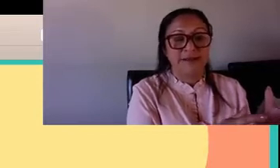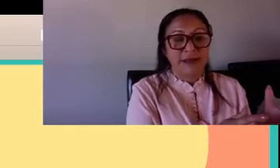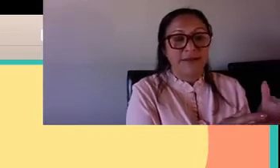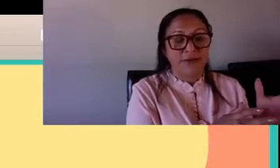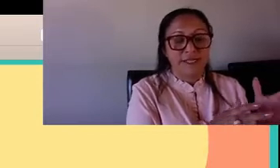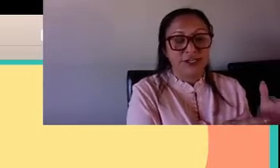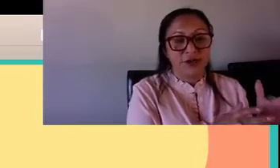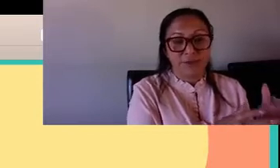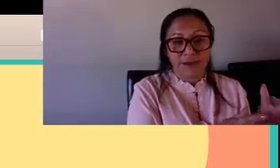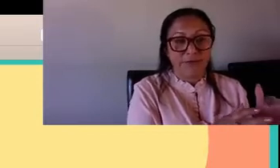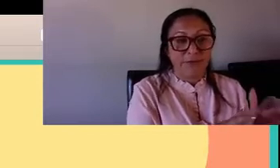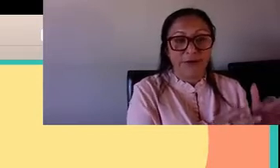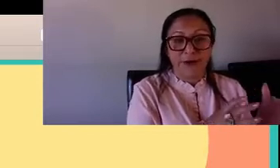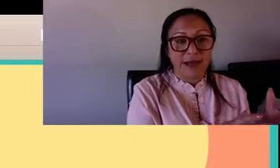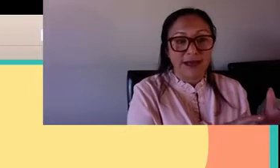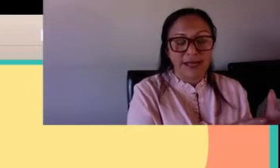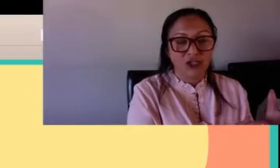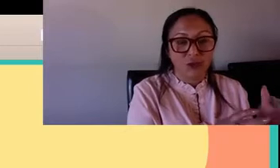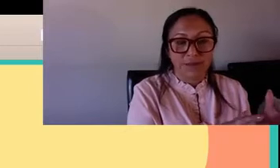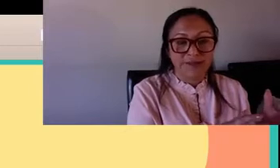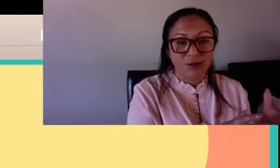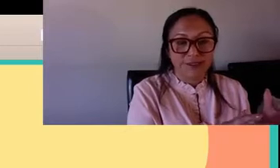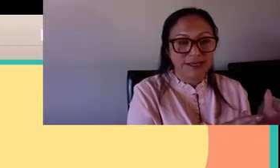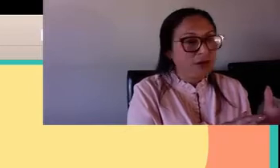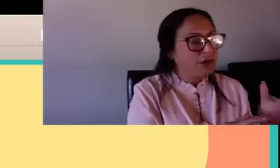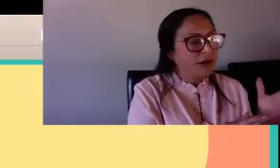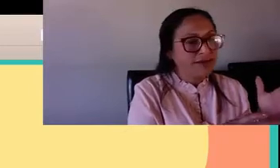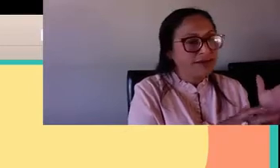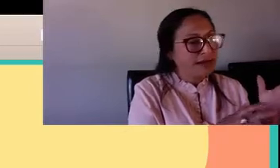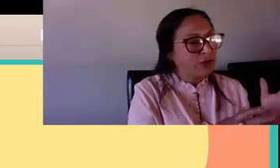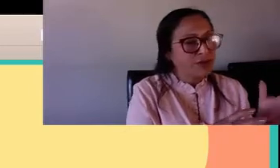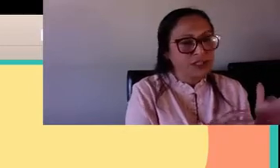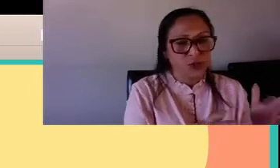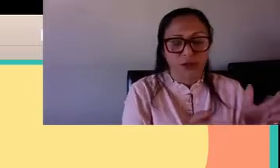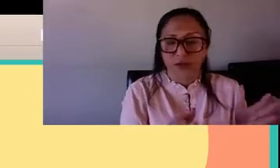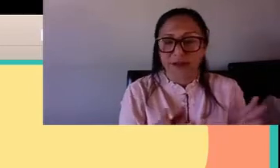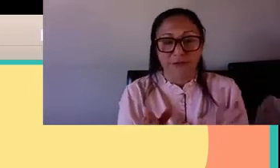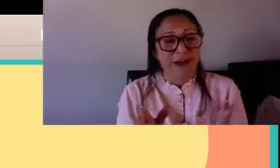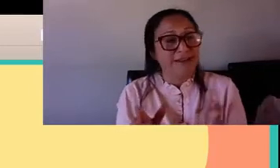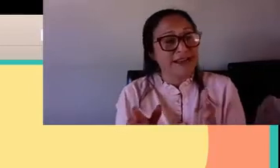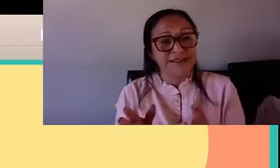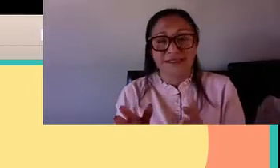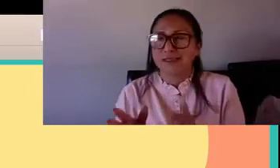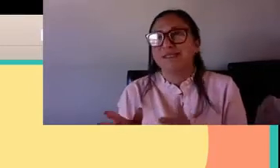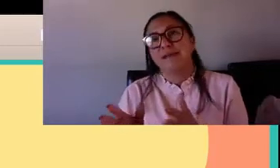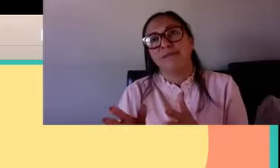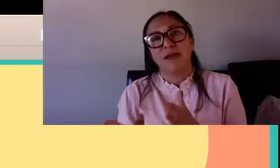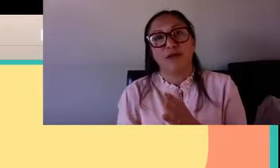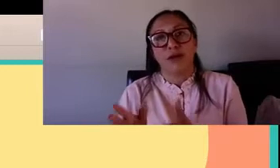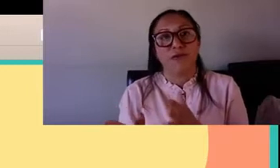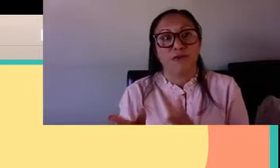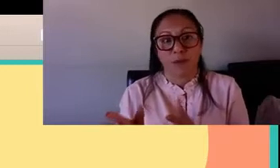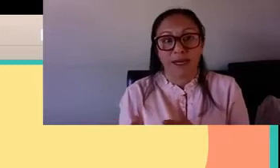signs. If you're teaching your baby from a very young age, 3 months old, you're going to stick with those 2 or 3 for at least